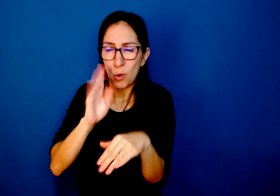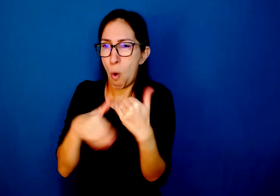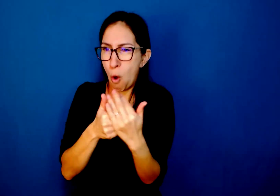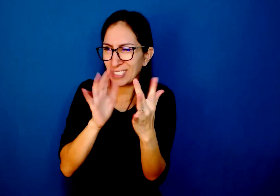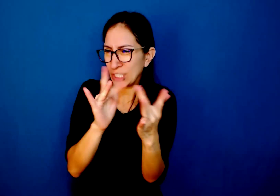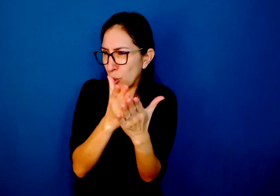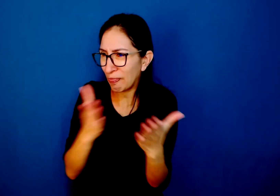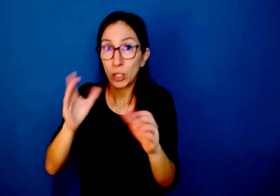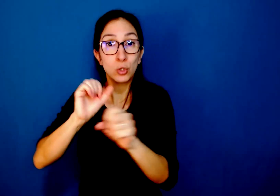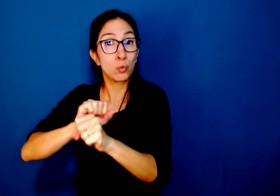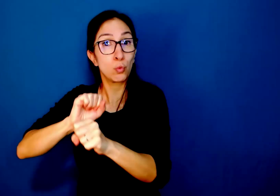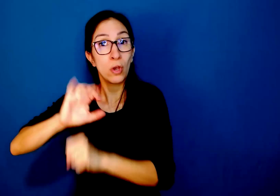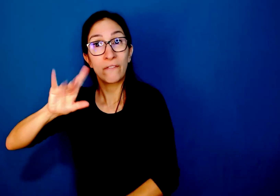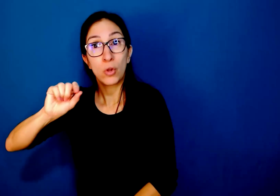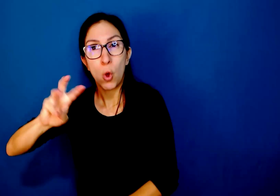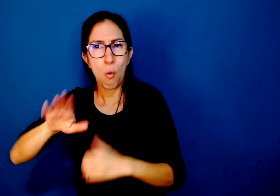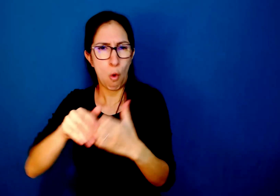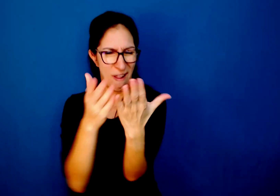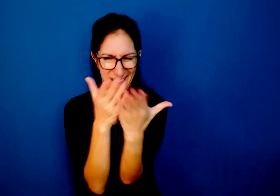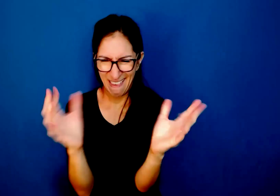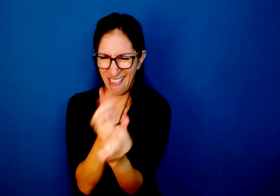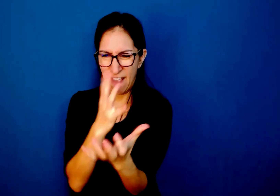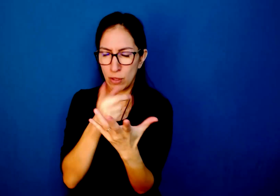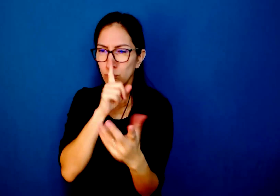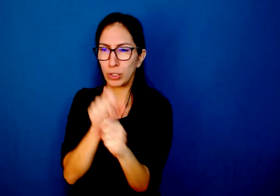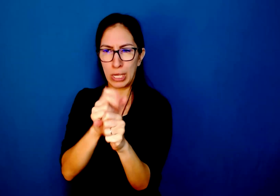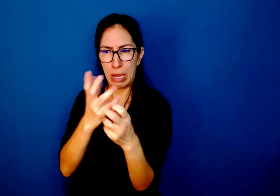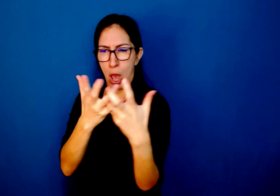workflow, all the digital stuff are truly usable by the people it's meant